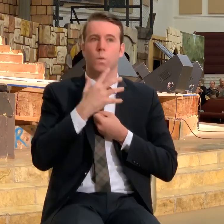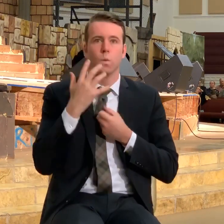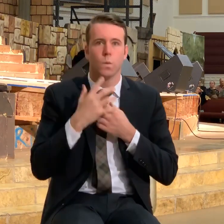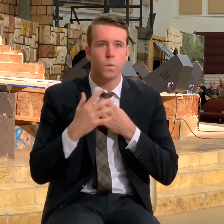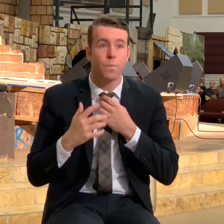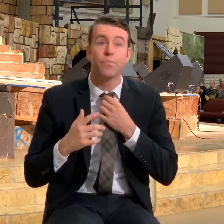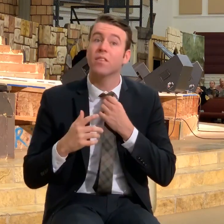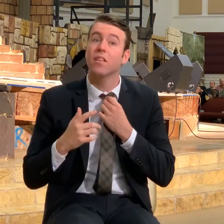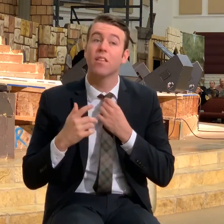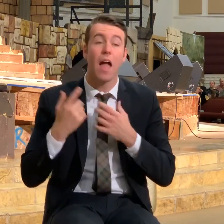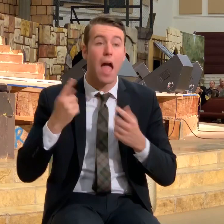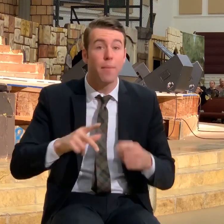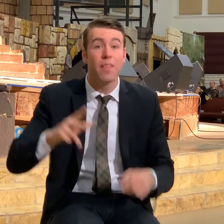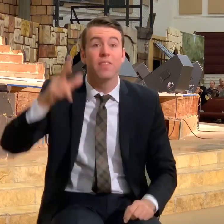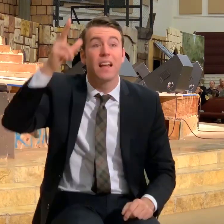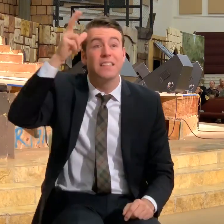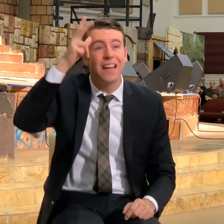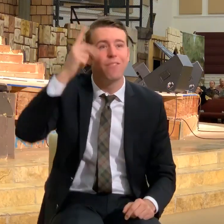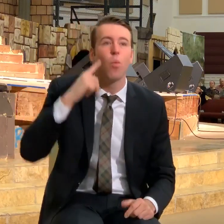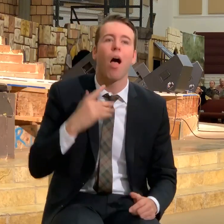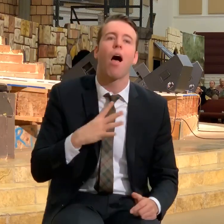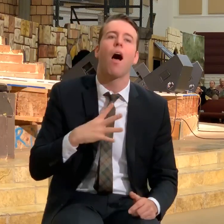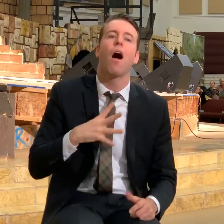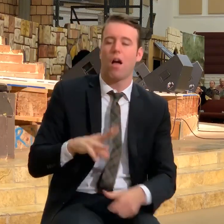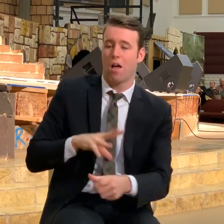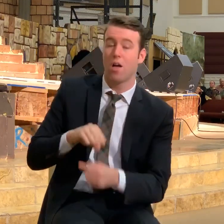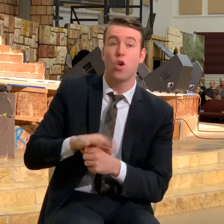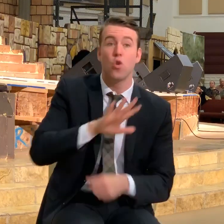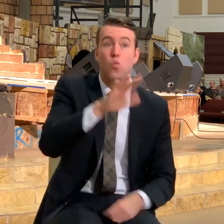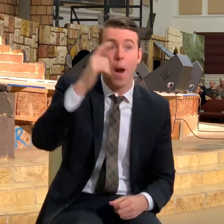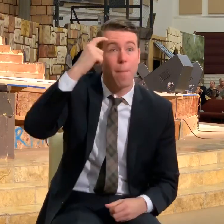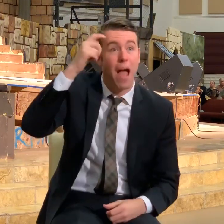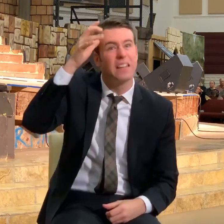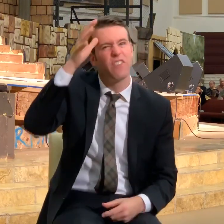and then the devil gets involved and starts attacking